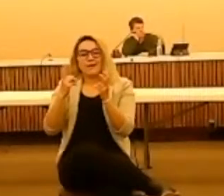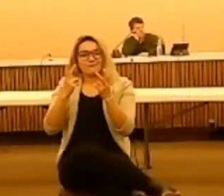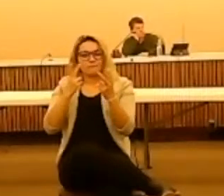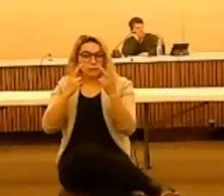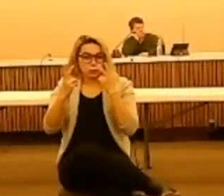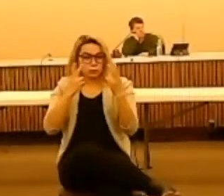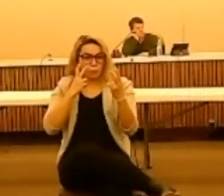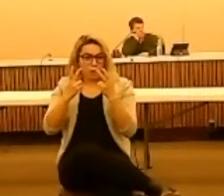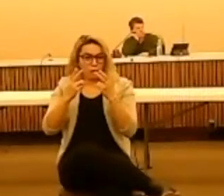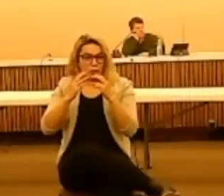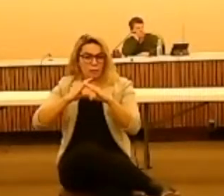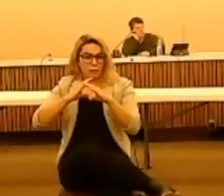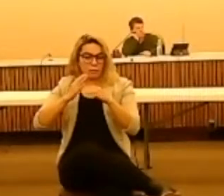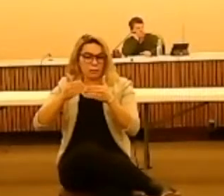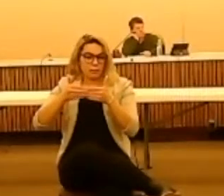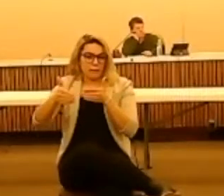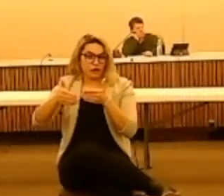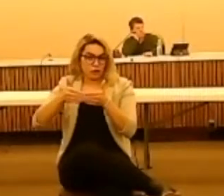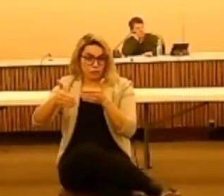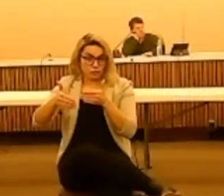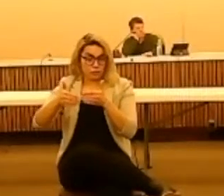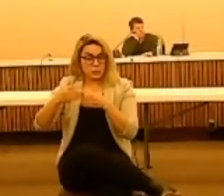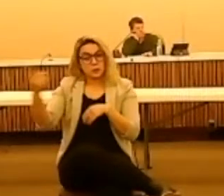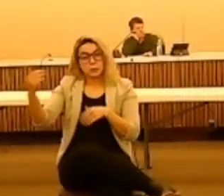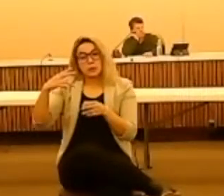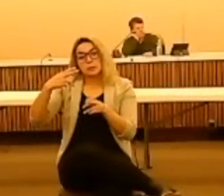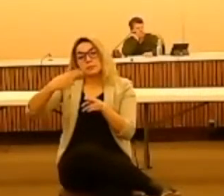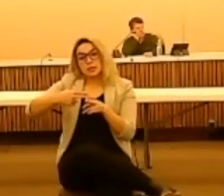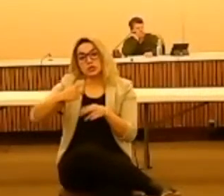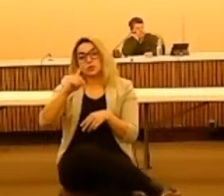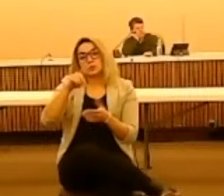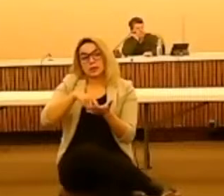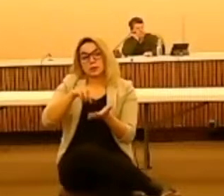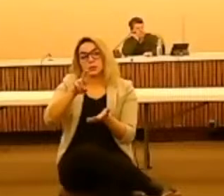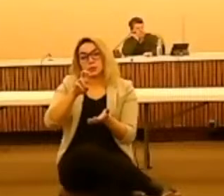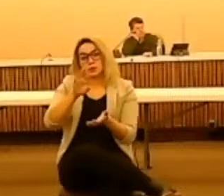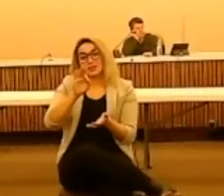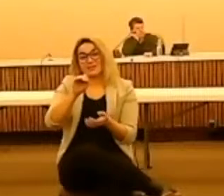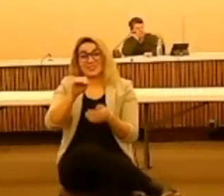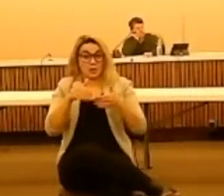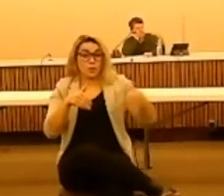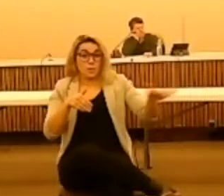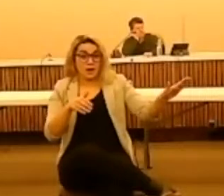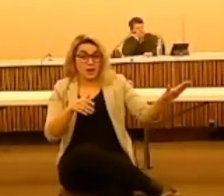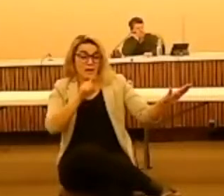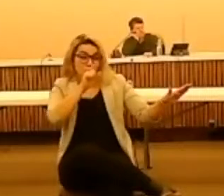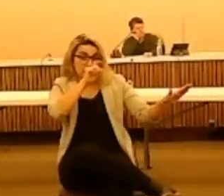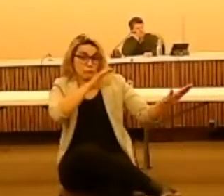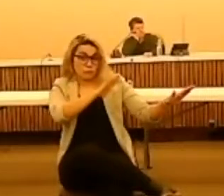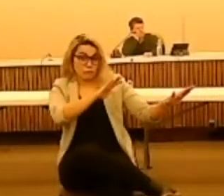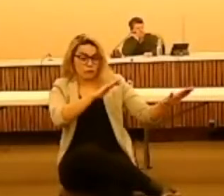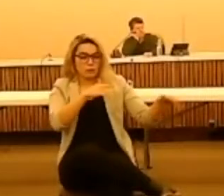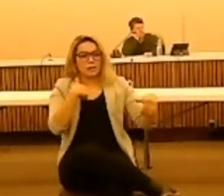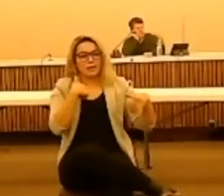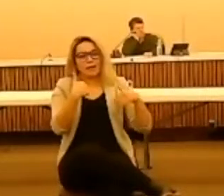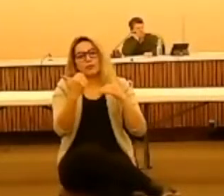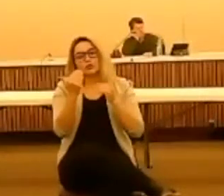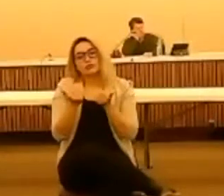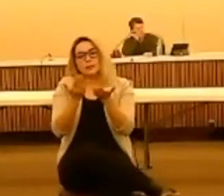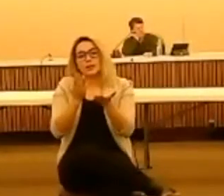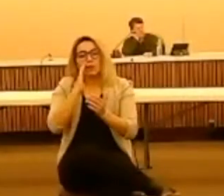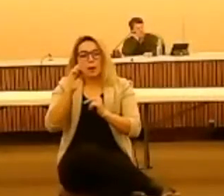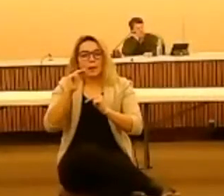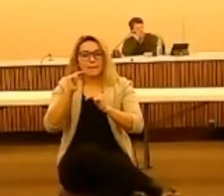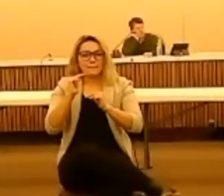mentioned, I think 1,200 feet away at least, and there are recommendations for distance for builders no